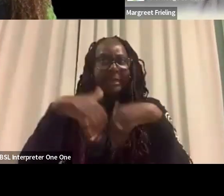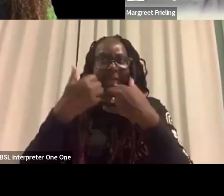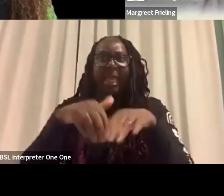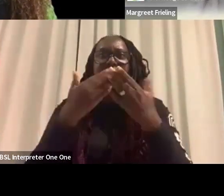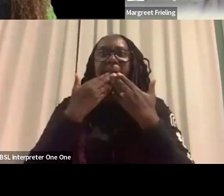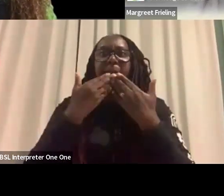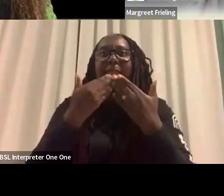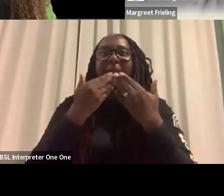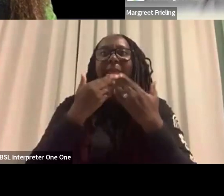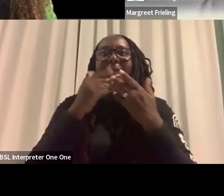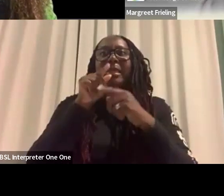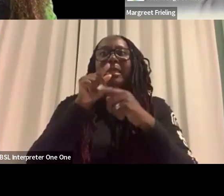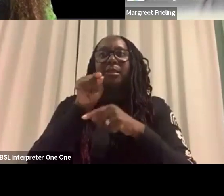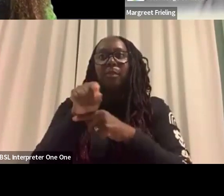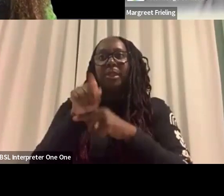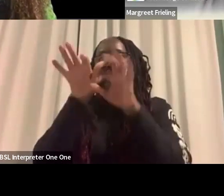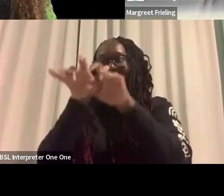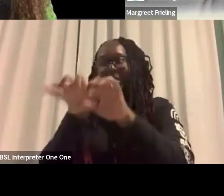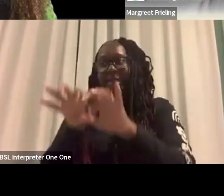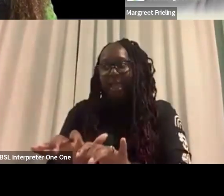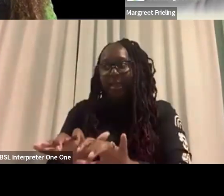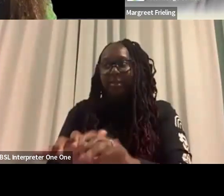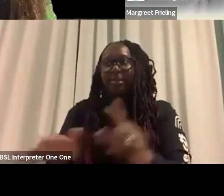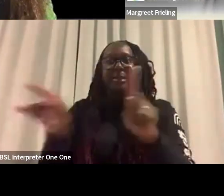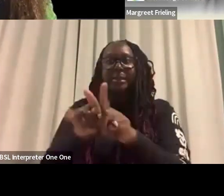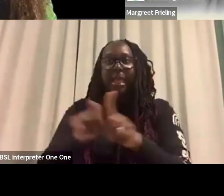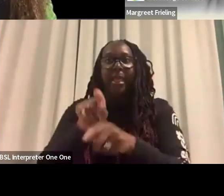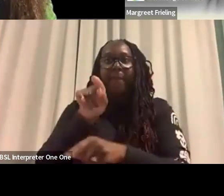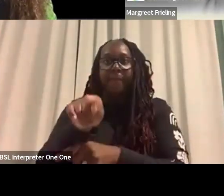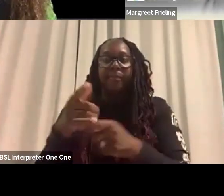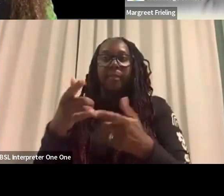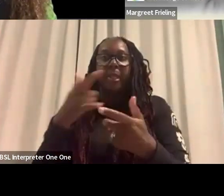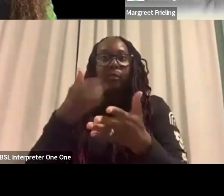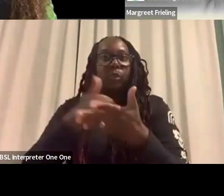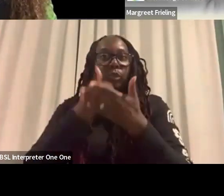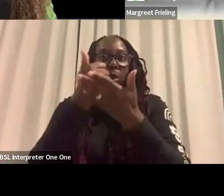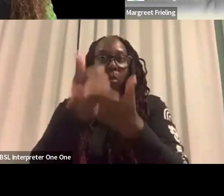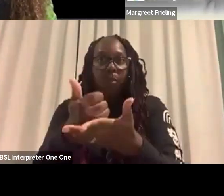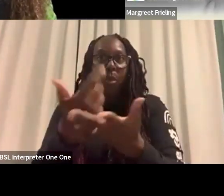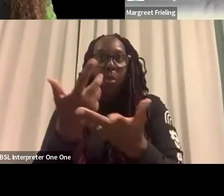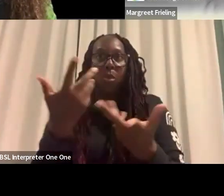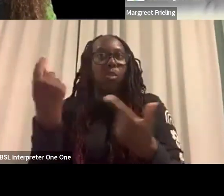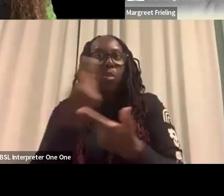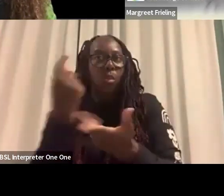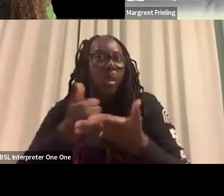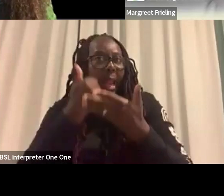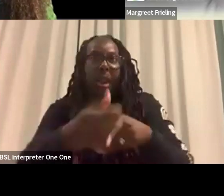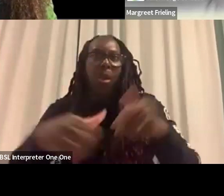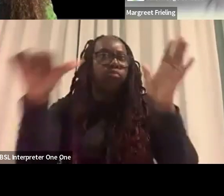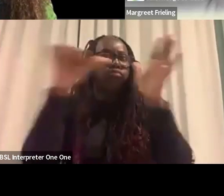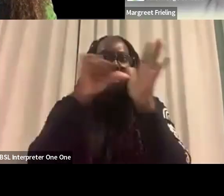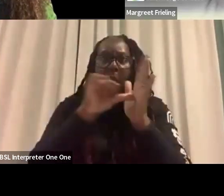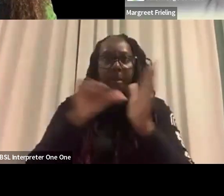chat box. And we have Viva Tech support with us today who can help you